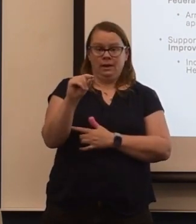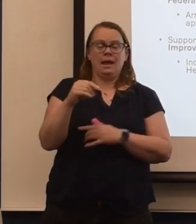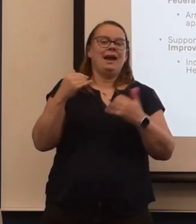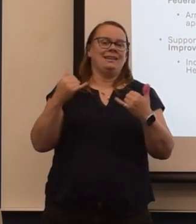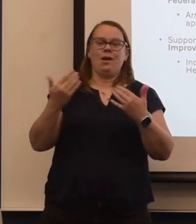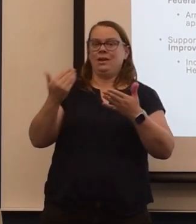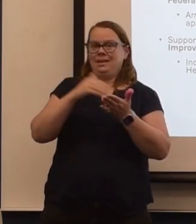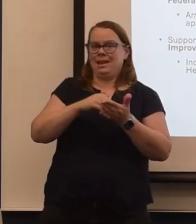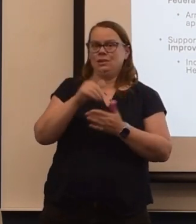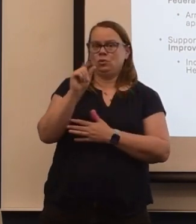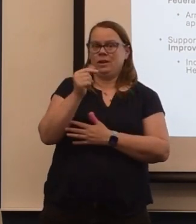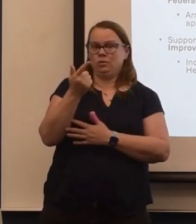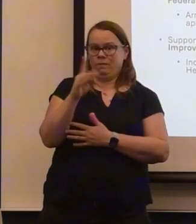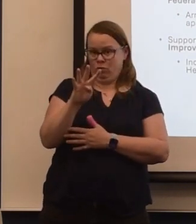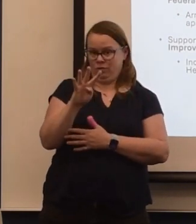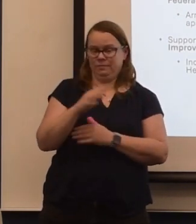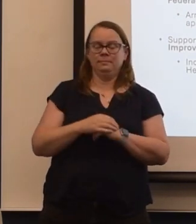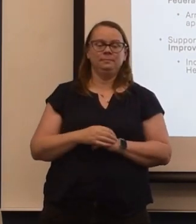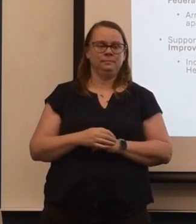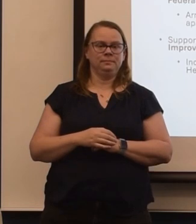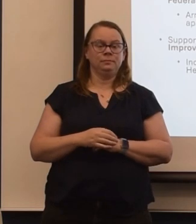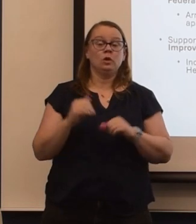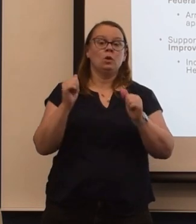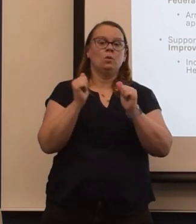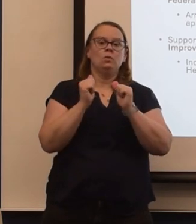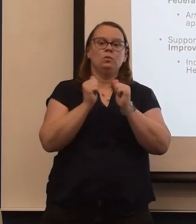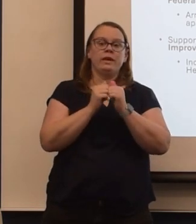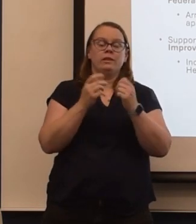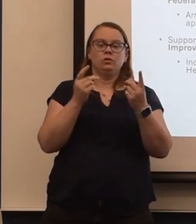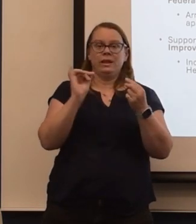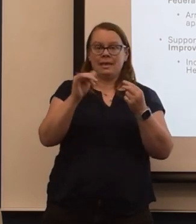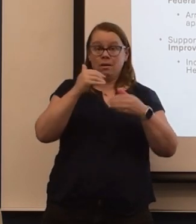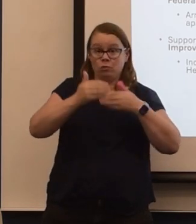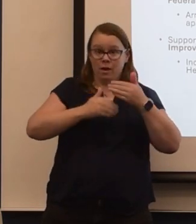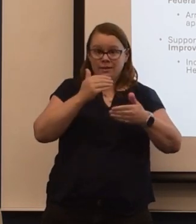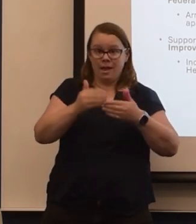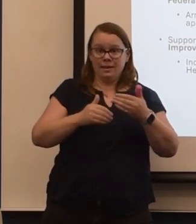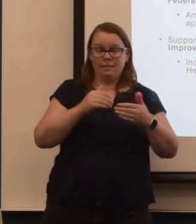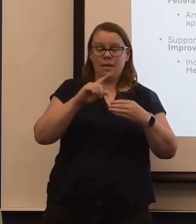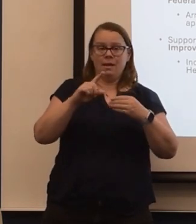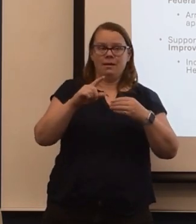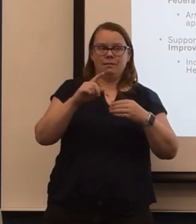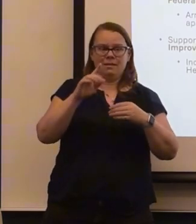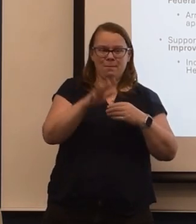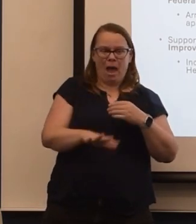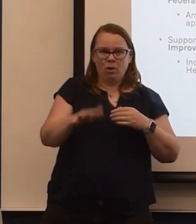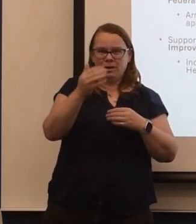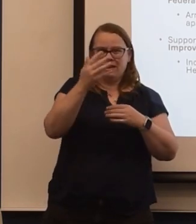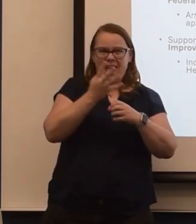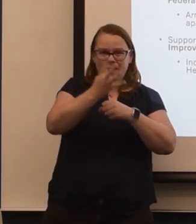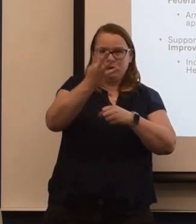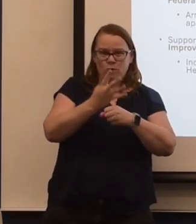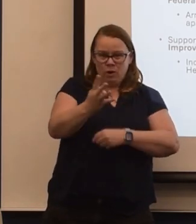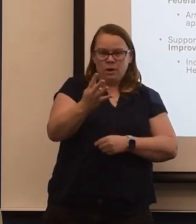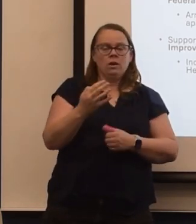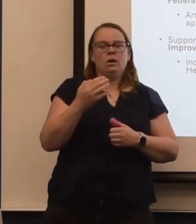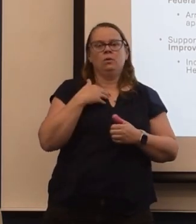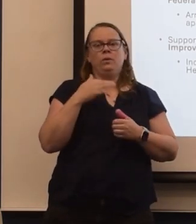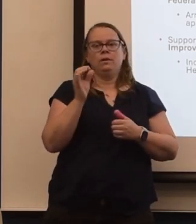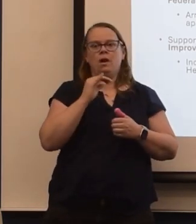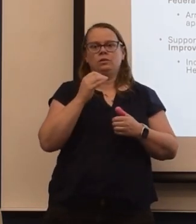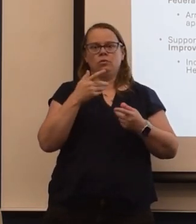just did it again in 2024. And with doing that process about every 4 years, we're also able